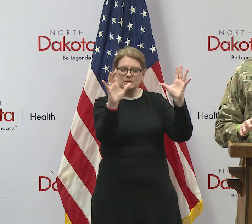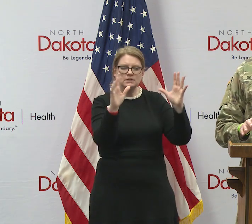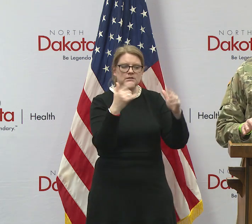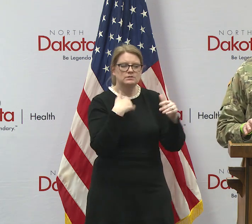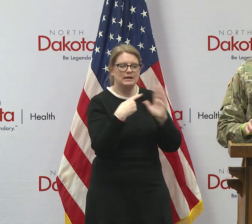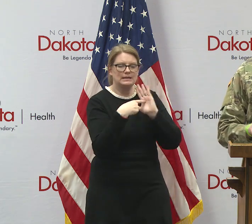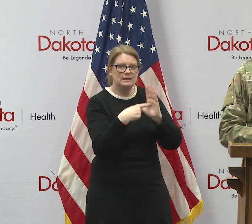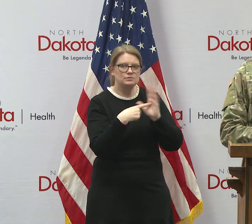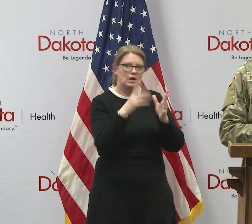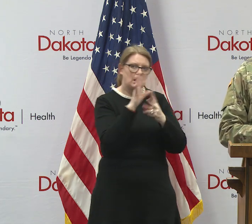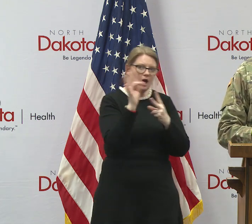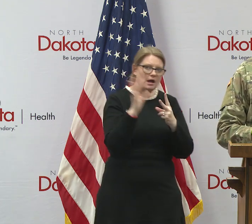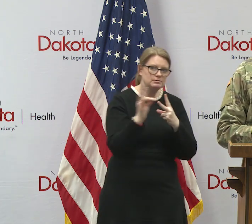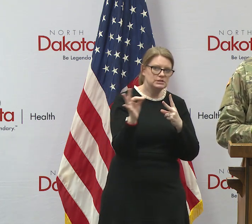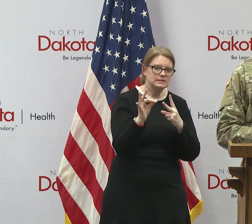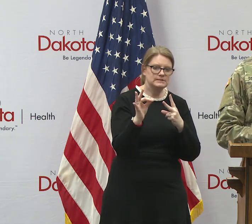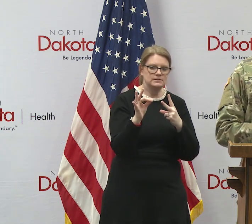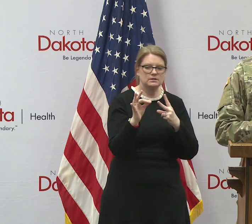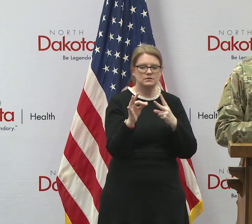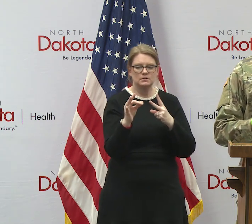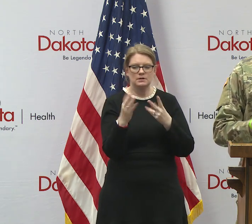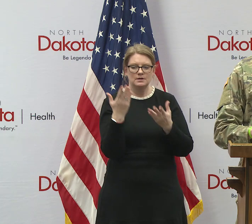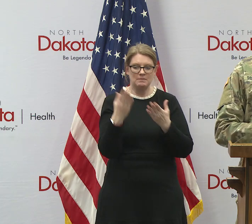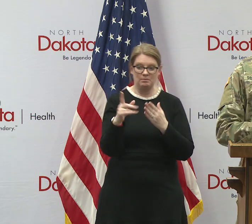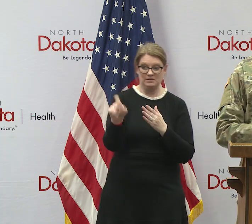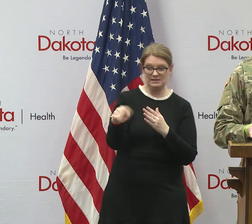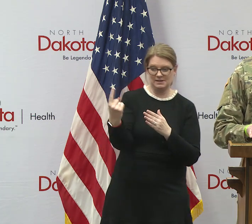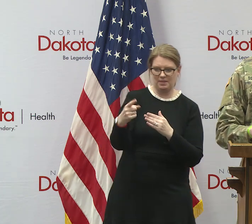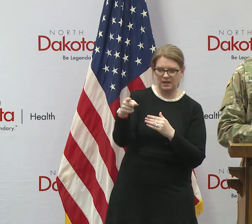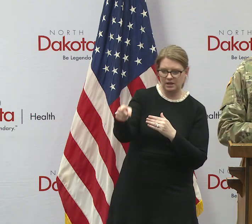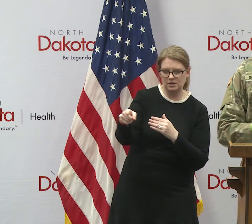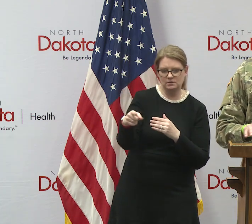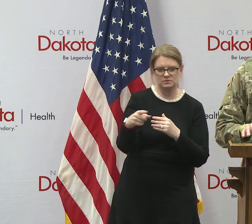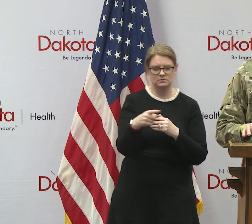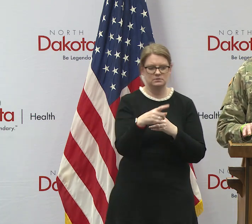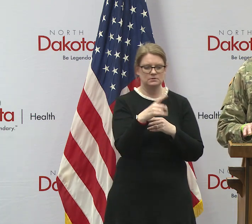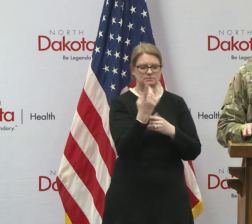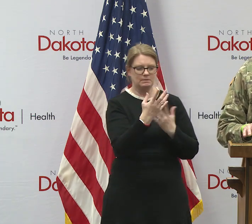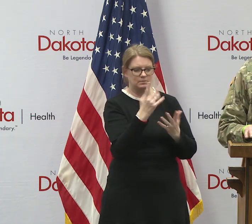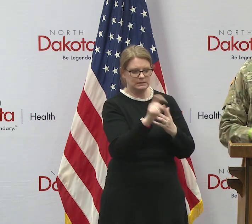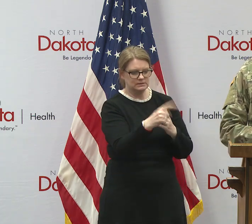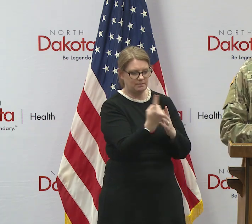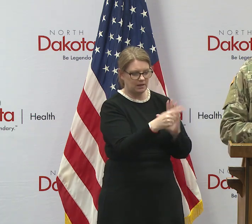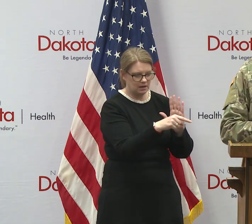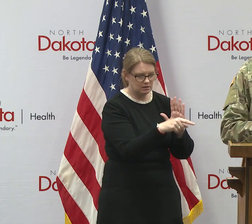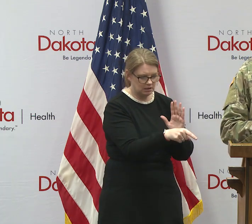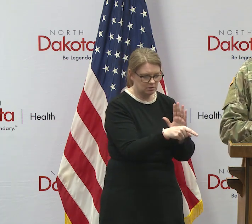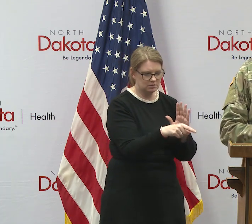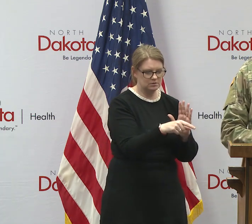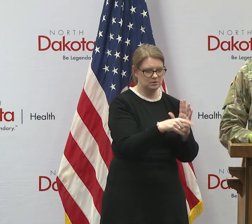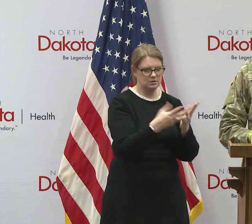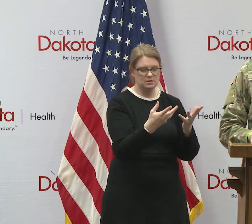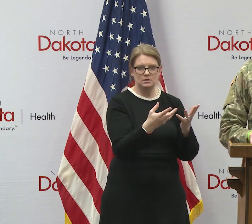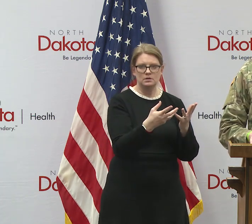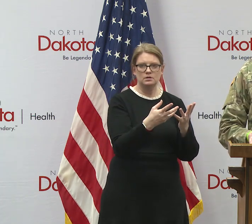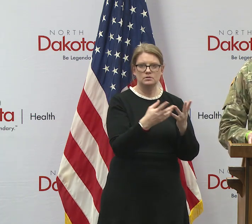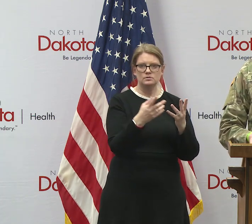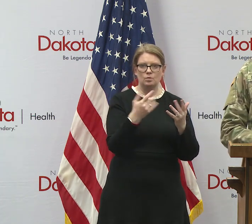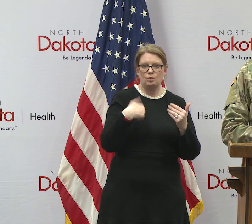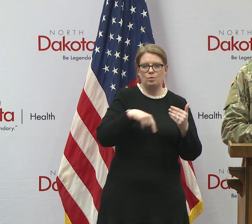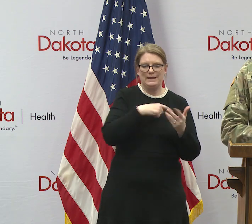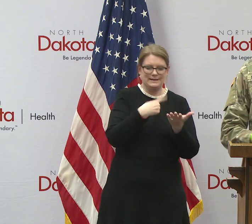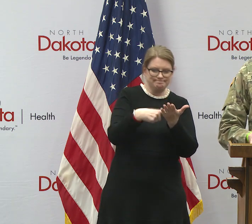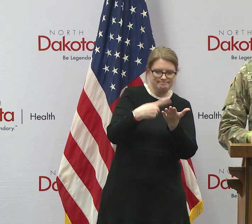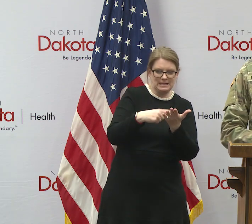other leaders where our shortfalls are so we can, again, generate options to fill those shortfalls. There is some great work that's been going